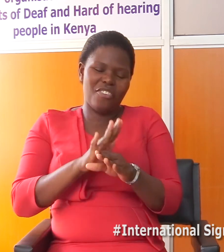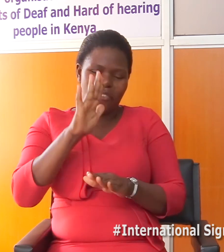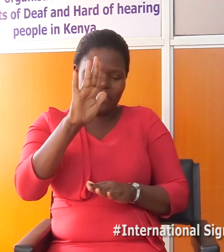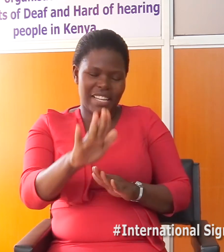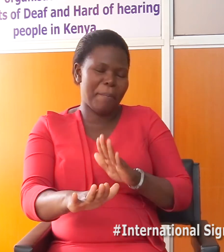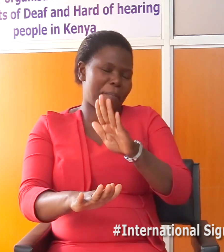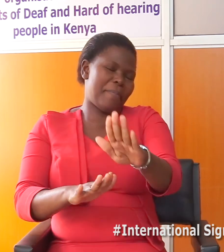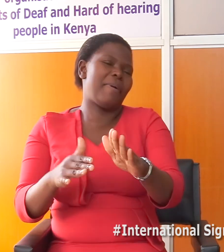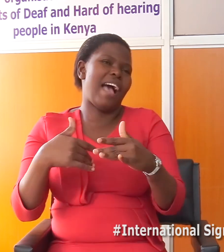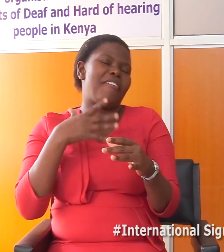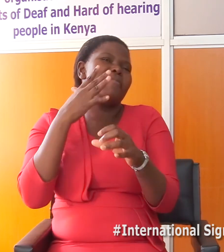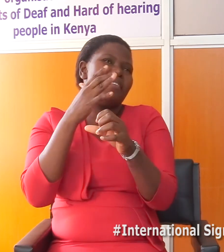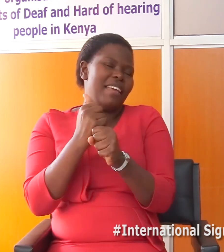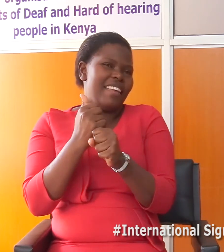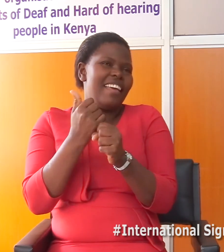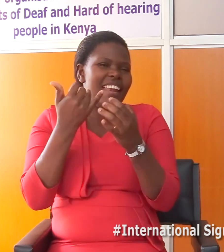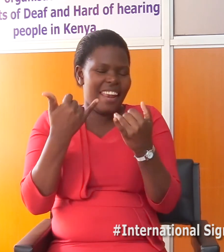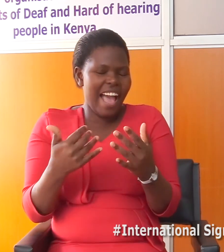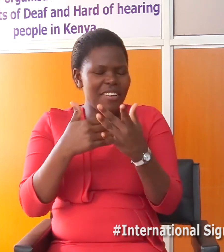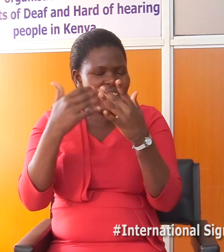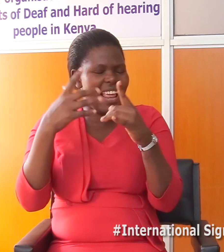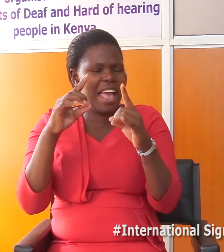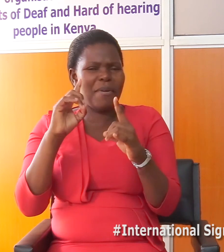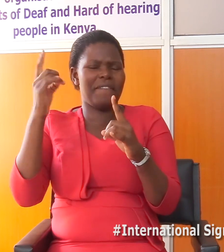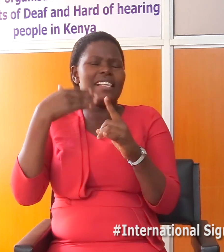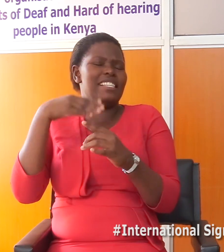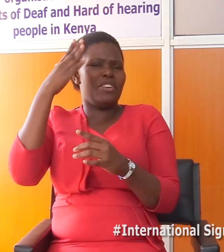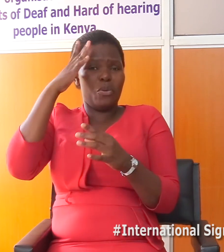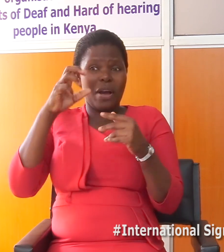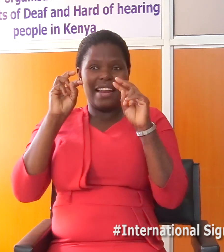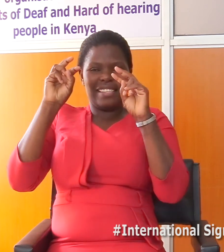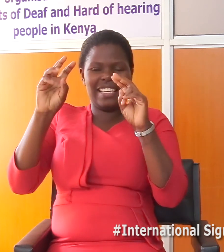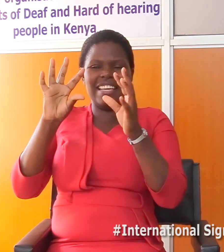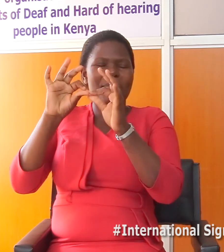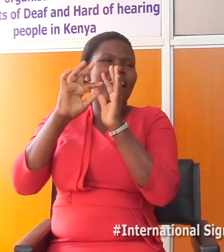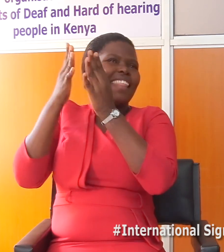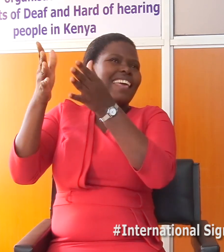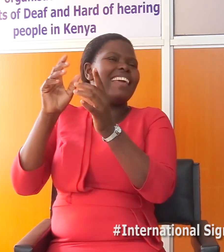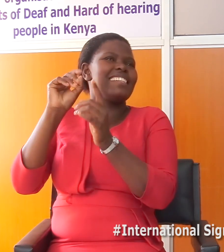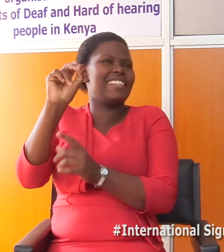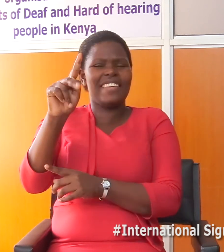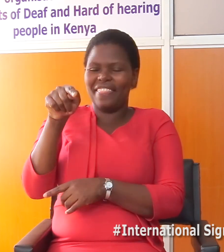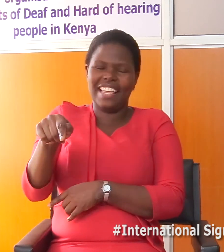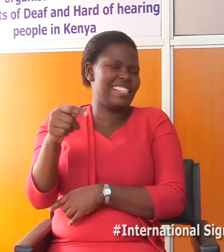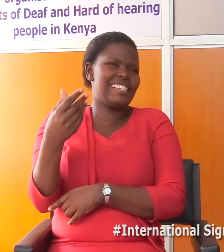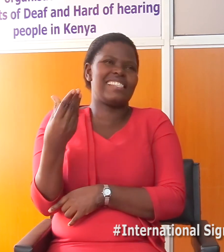now. We are now moving step to step as an association. Sign language, you can see that in most of the